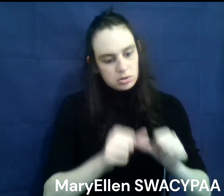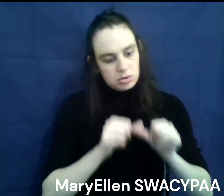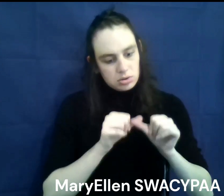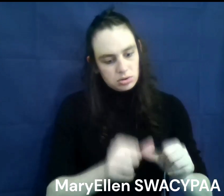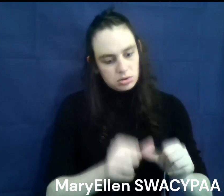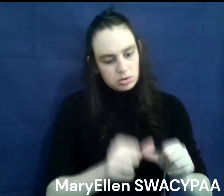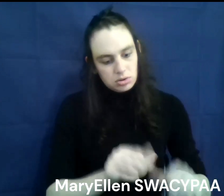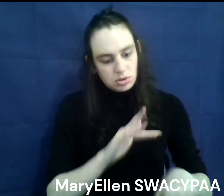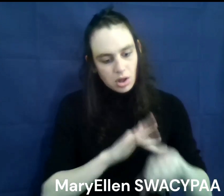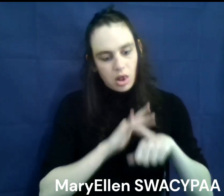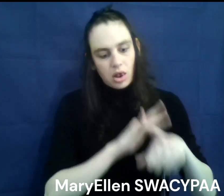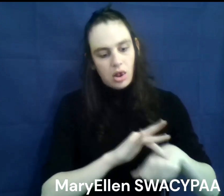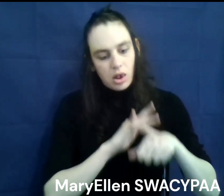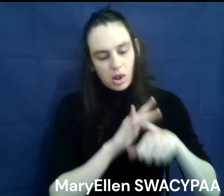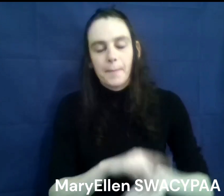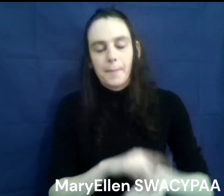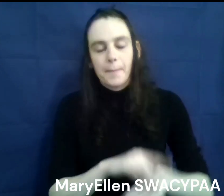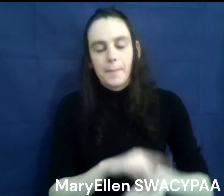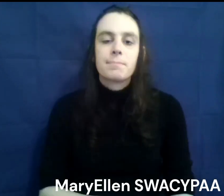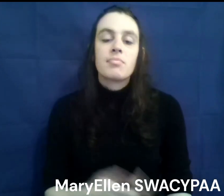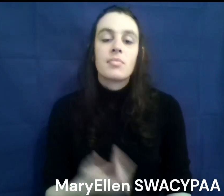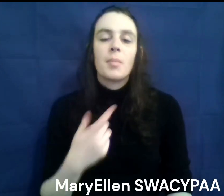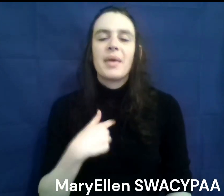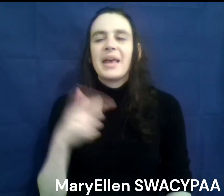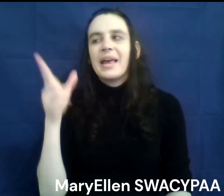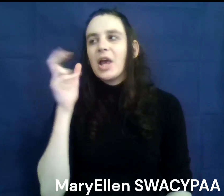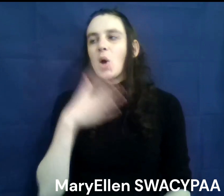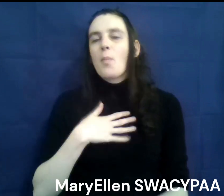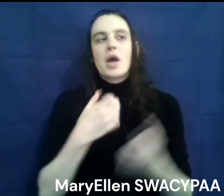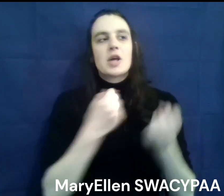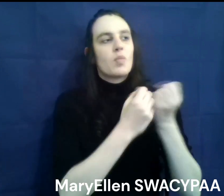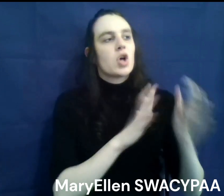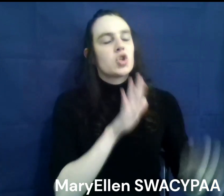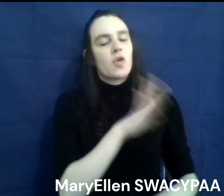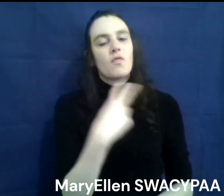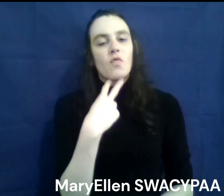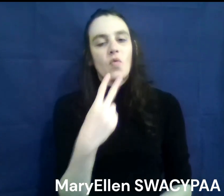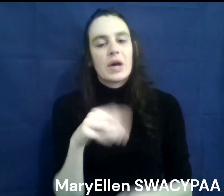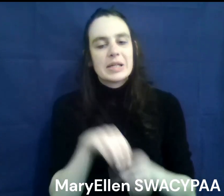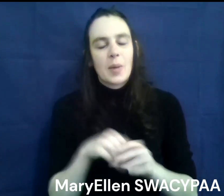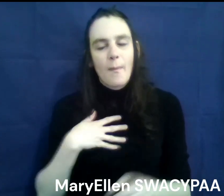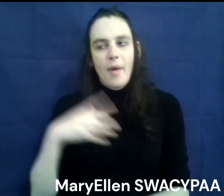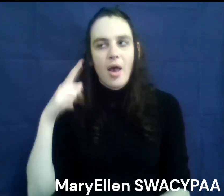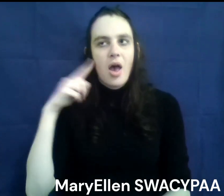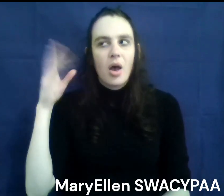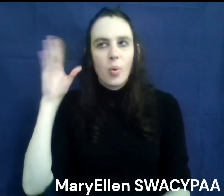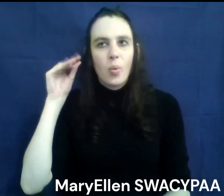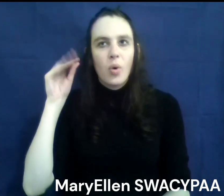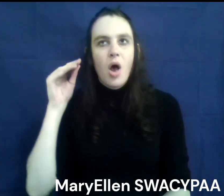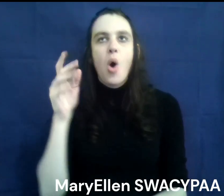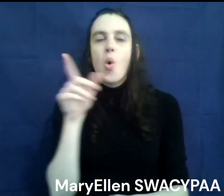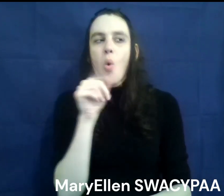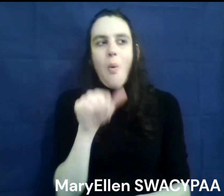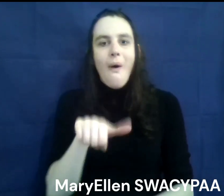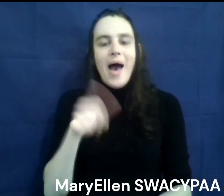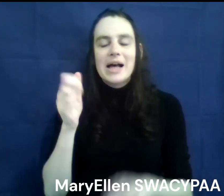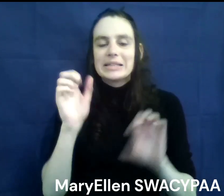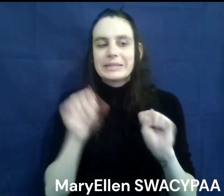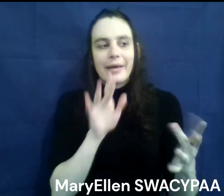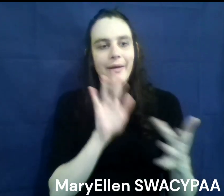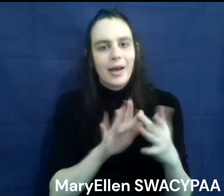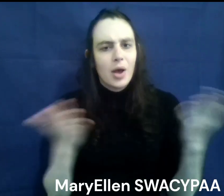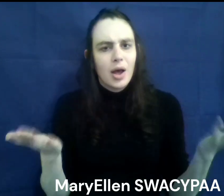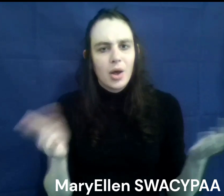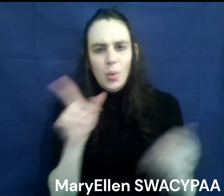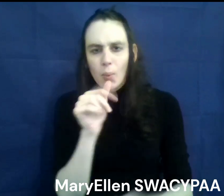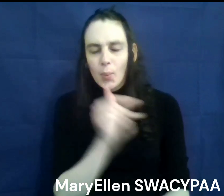I just hear my sponsor's voice in my head. It's like, well, who else can you call out to if you're feeling that sad? Who else can